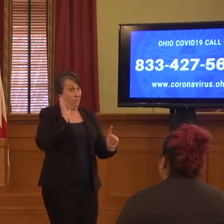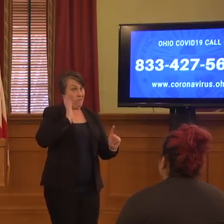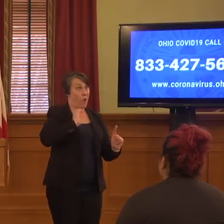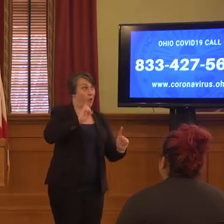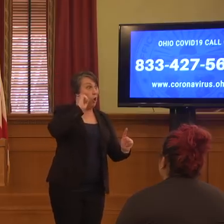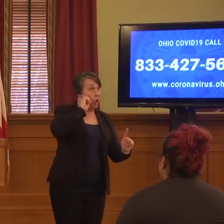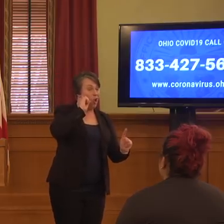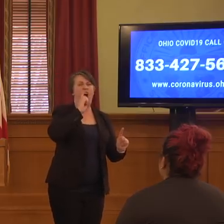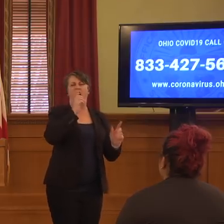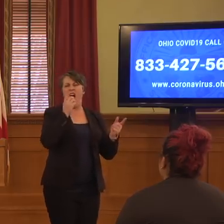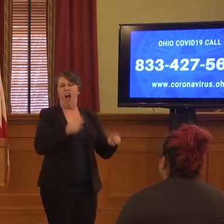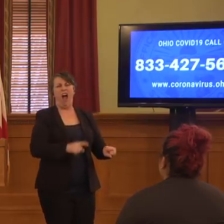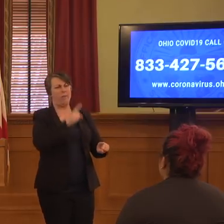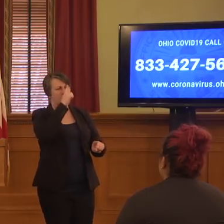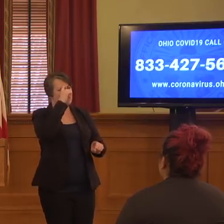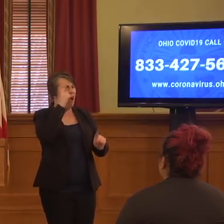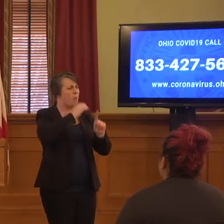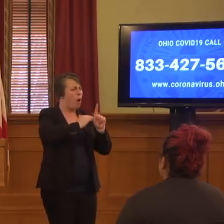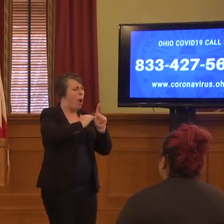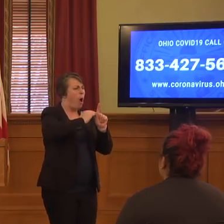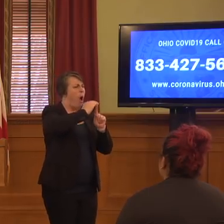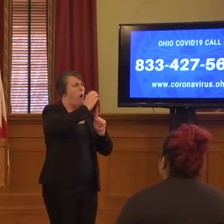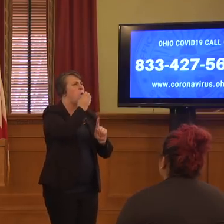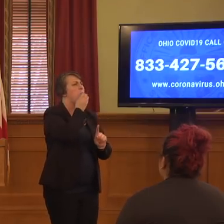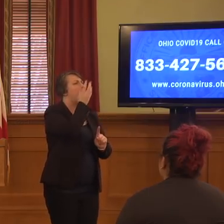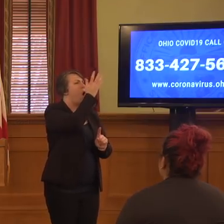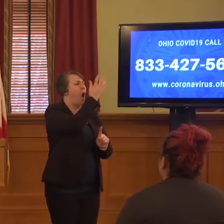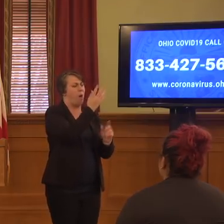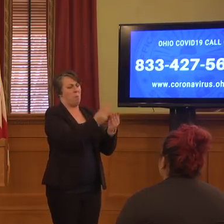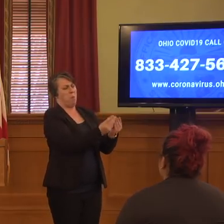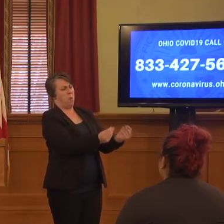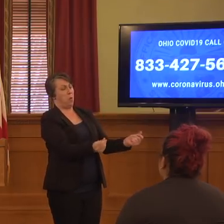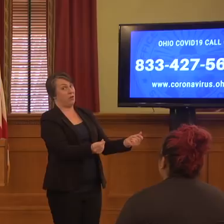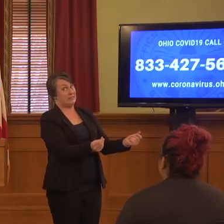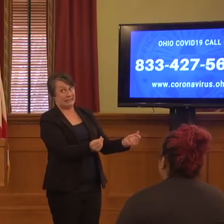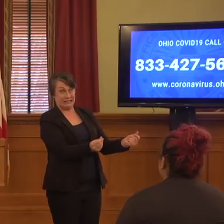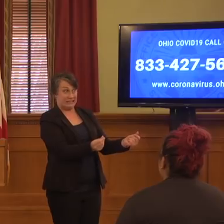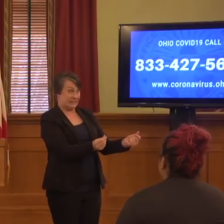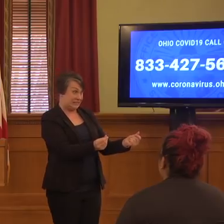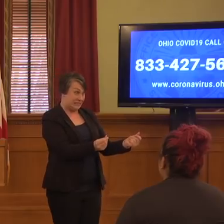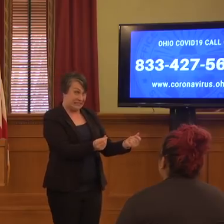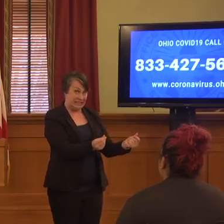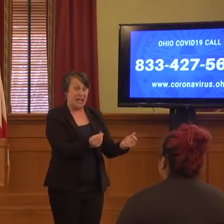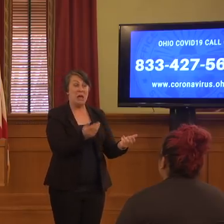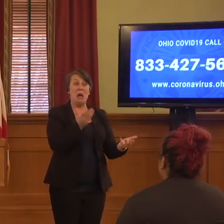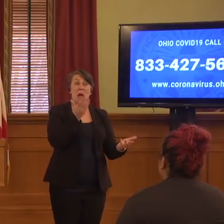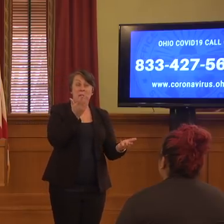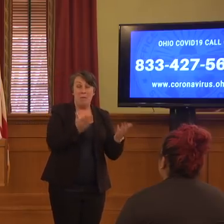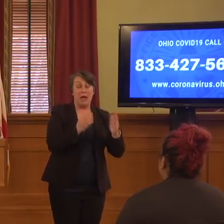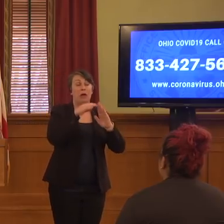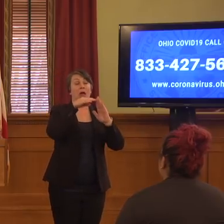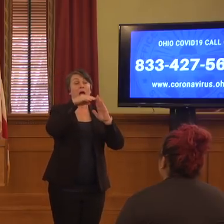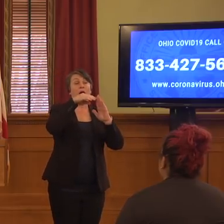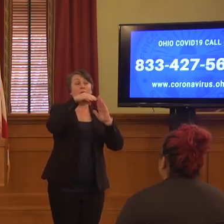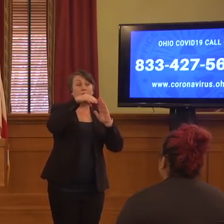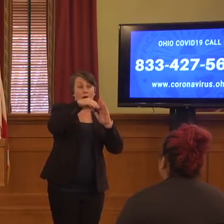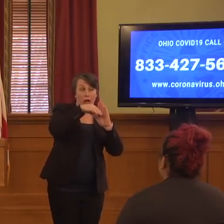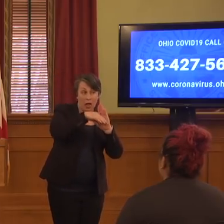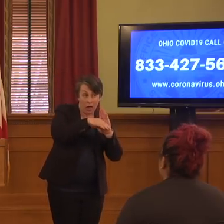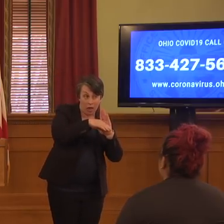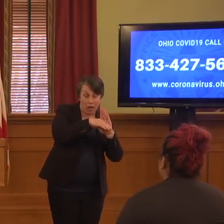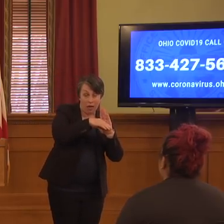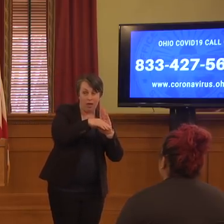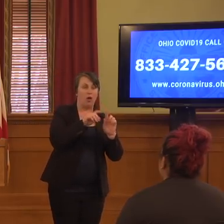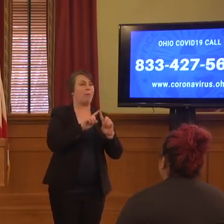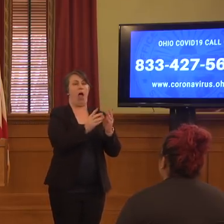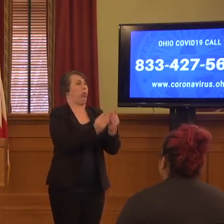coronavirus family is like the common cold. We still get colds in the summer. And while we might see a dip because people are more outdoors and they're not